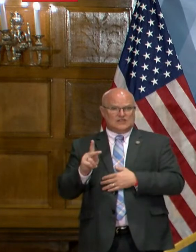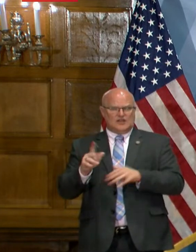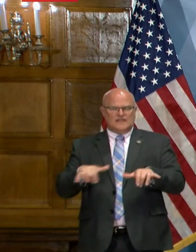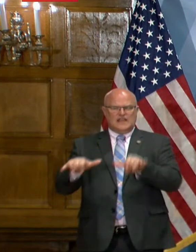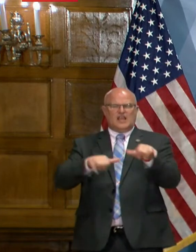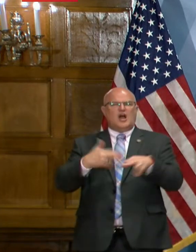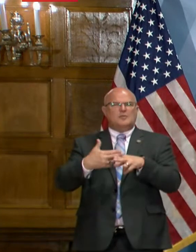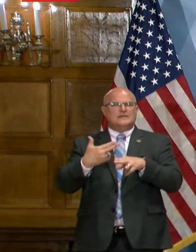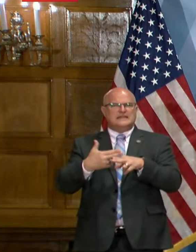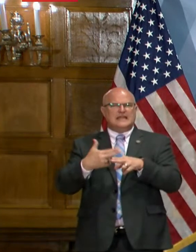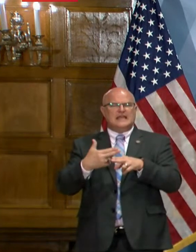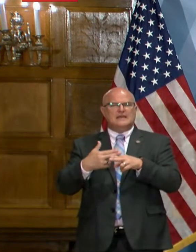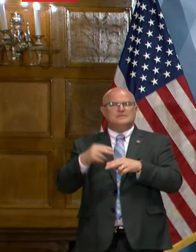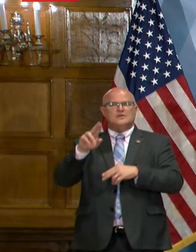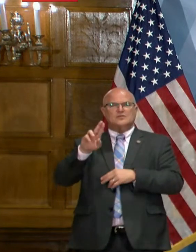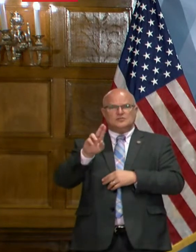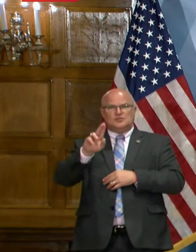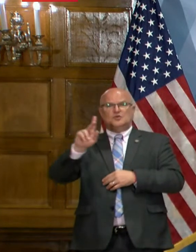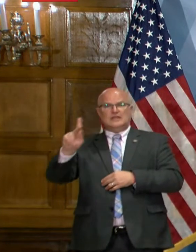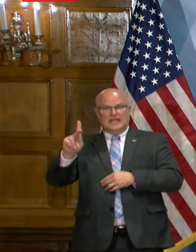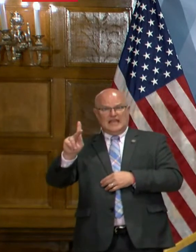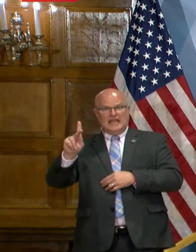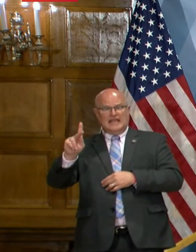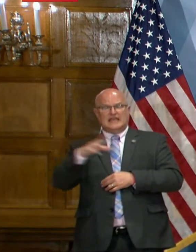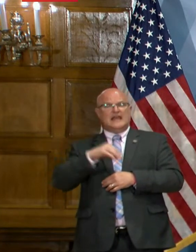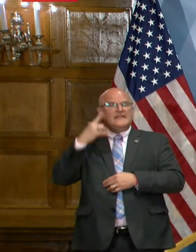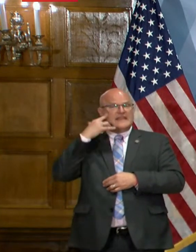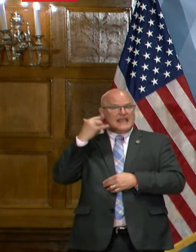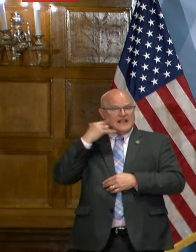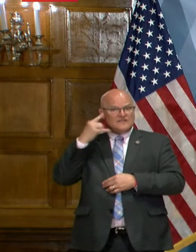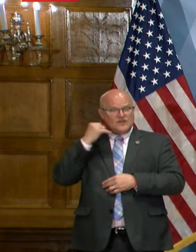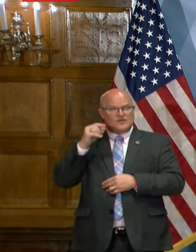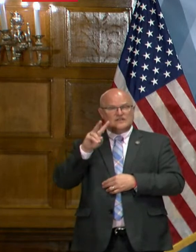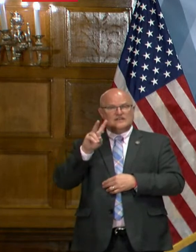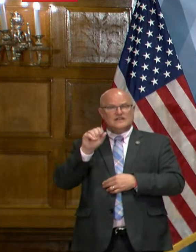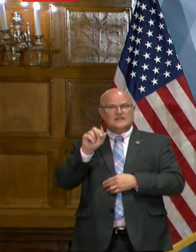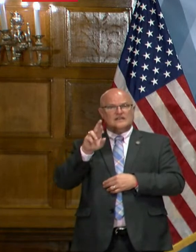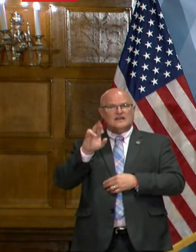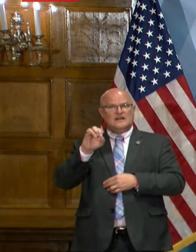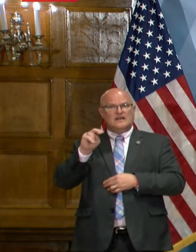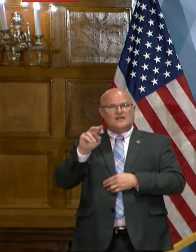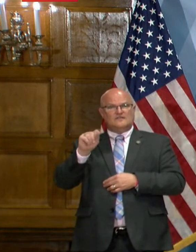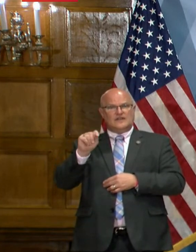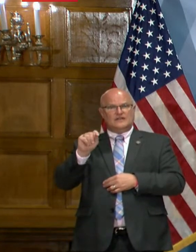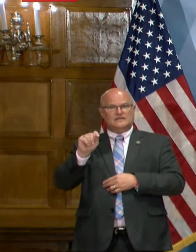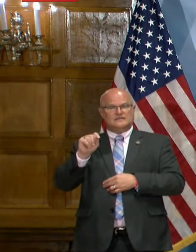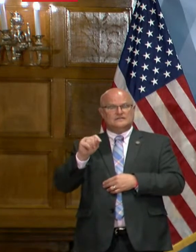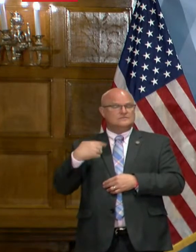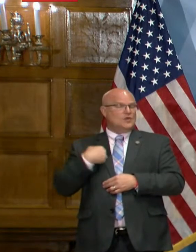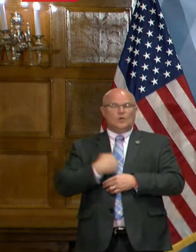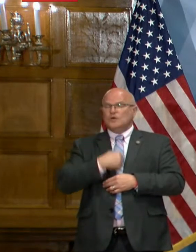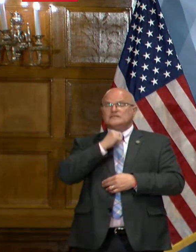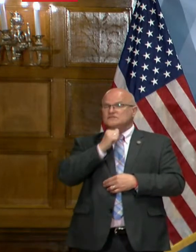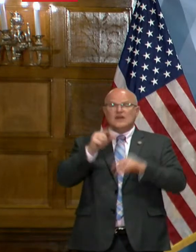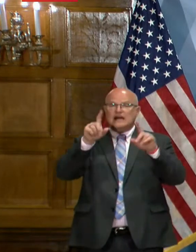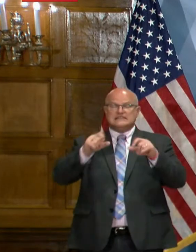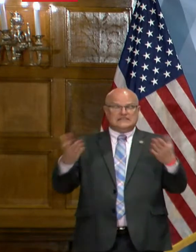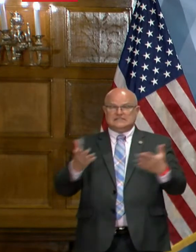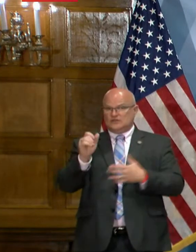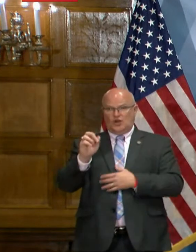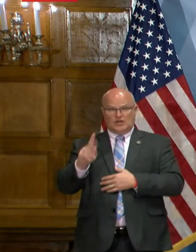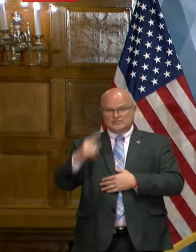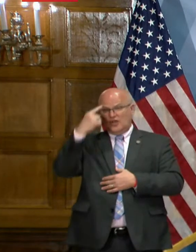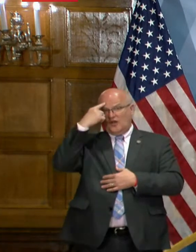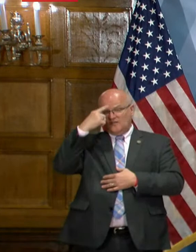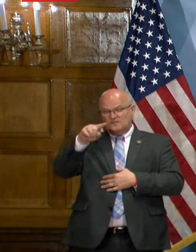common name for them, which is the UK variant and the California variant. We do not test here in